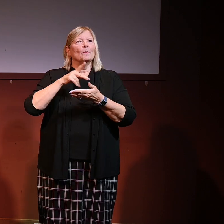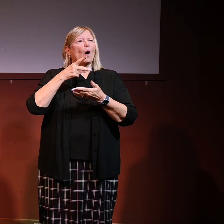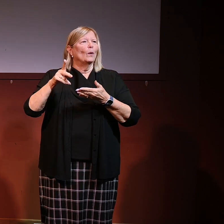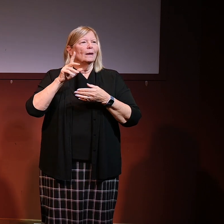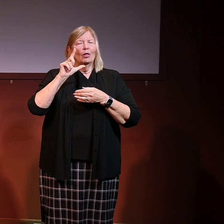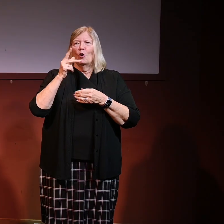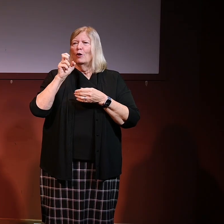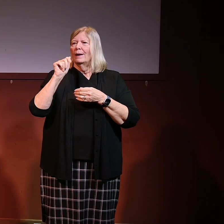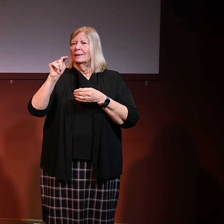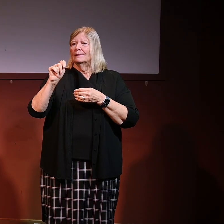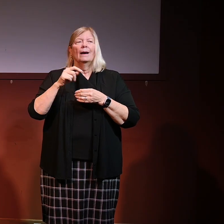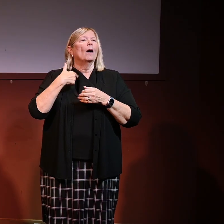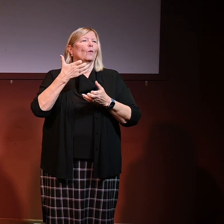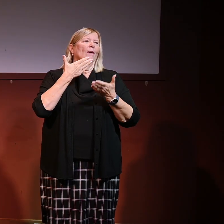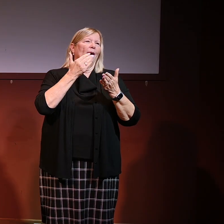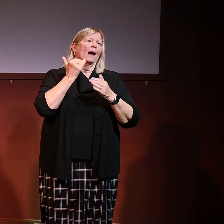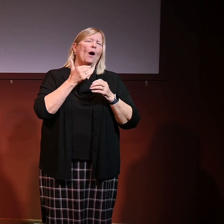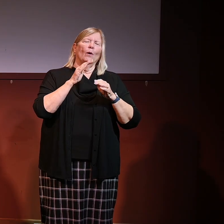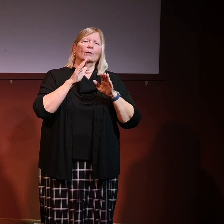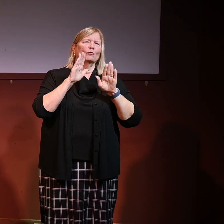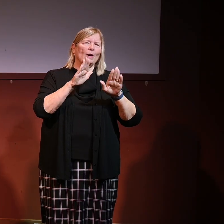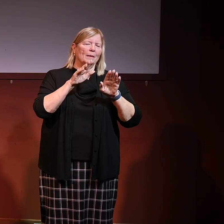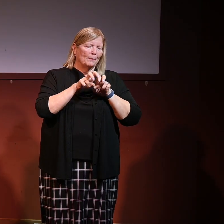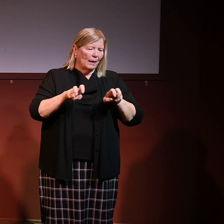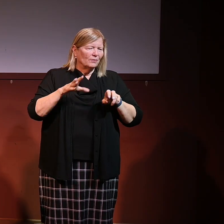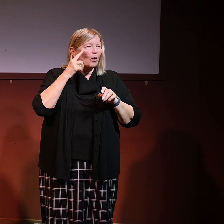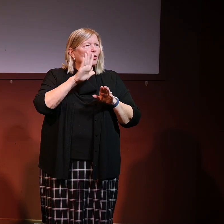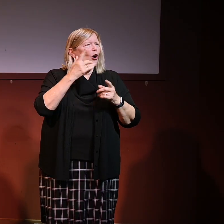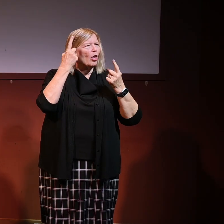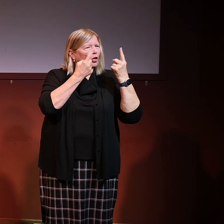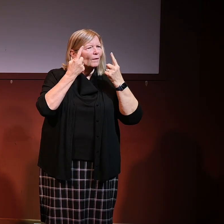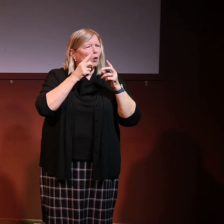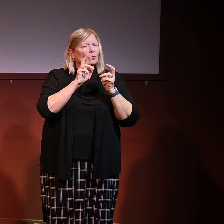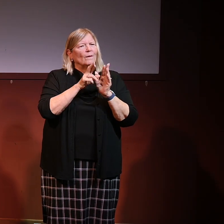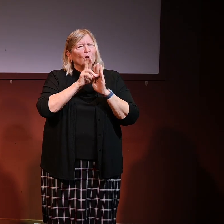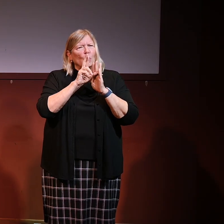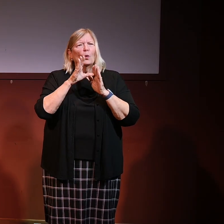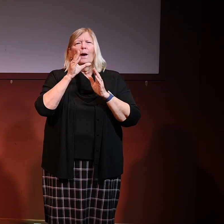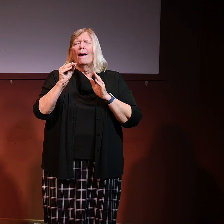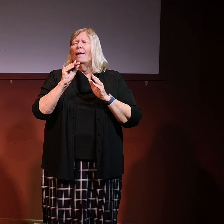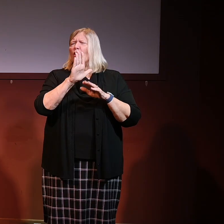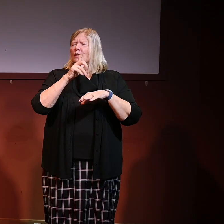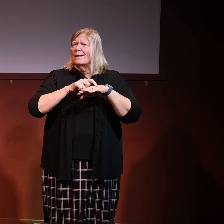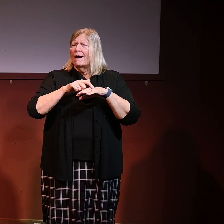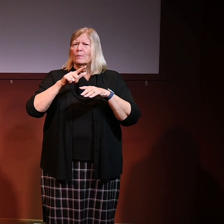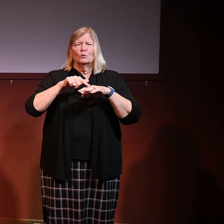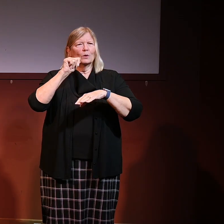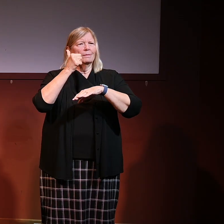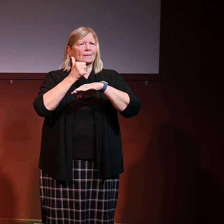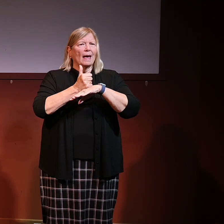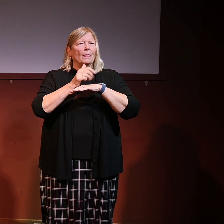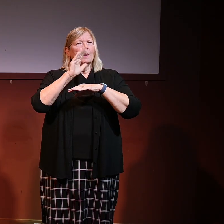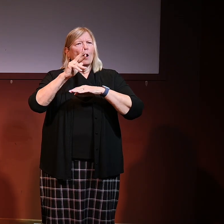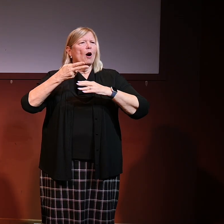would like to thank our esteemed panelists for their time and thoughtful review of the applications and for continuing to set the bar high